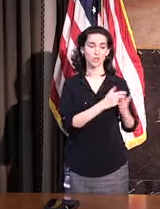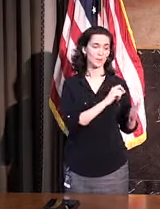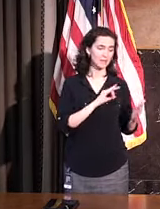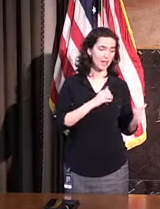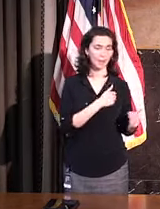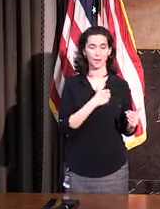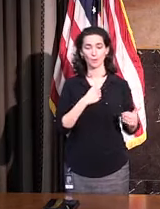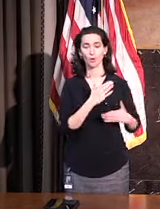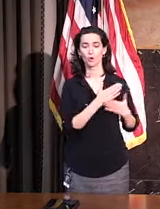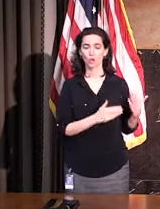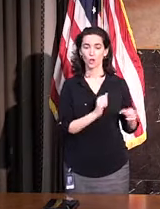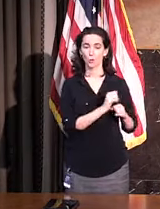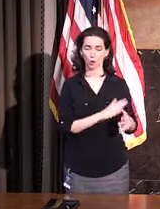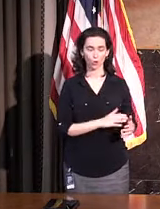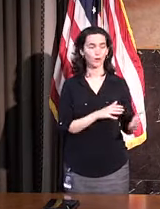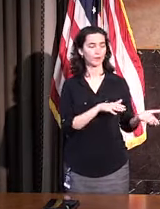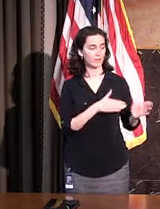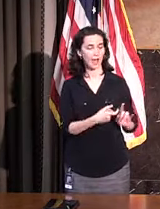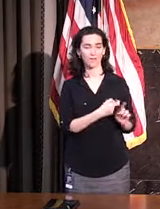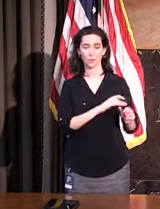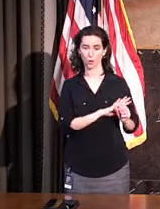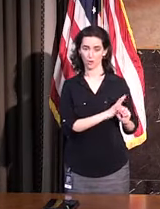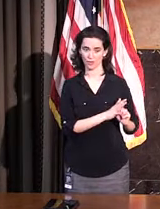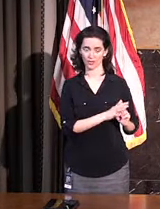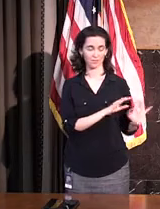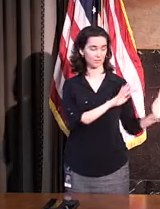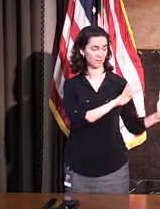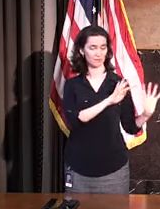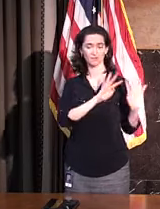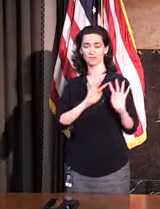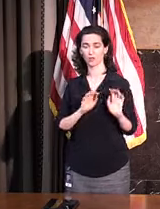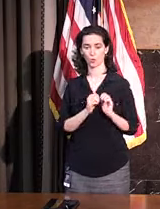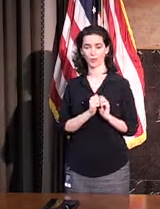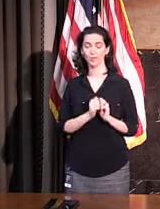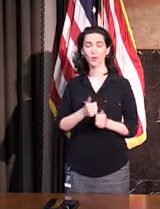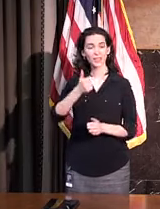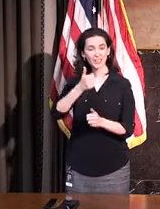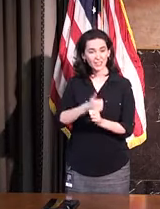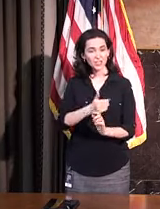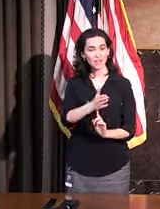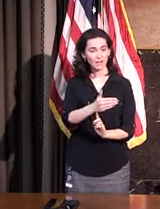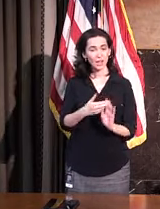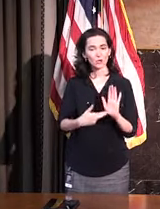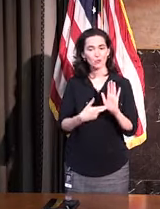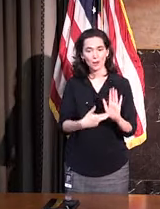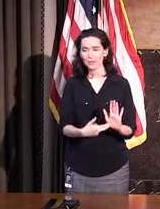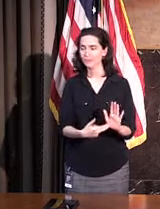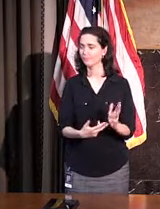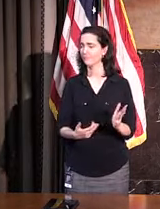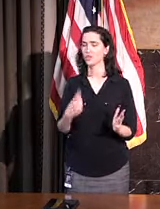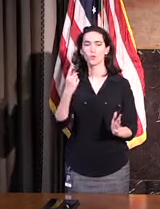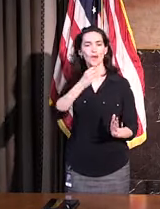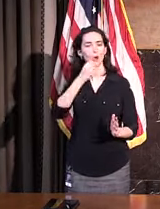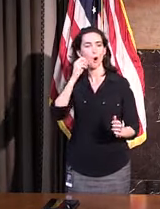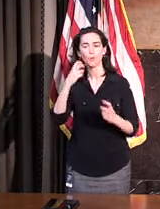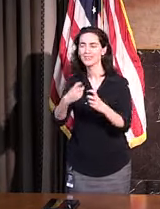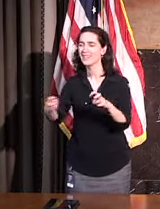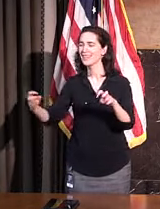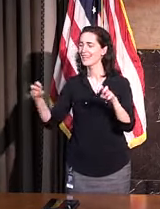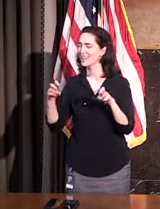to the virus. And so every one of those flags represents an empty seat in somebody's home